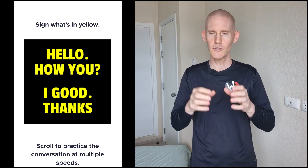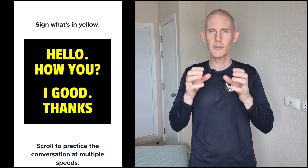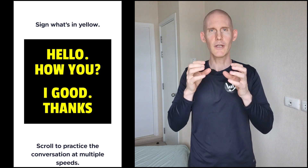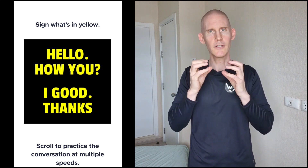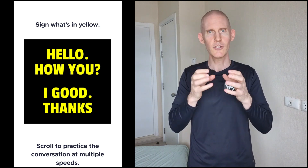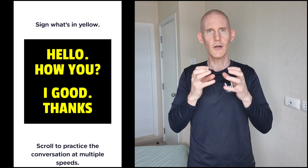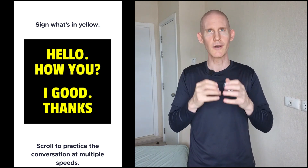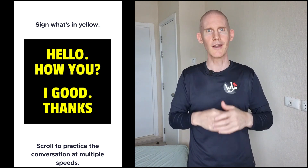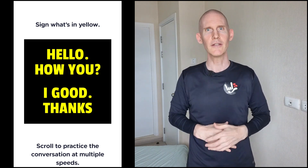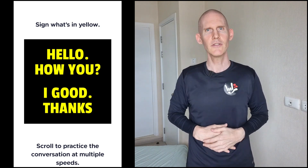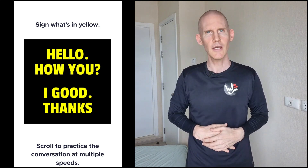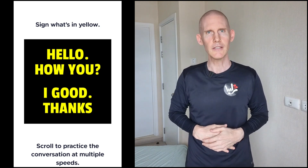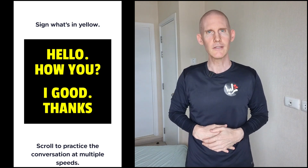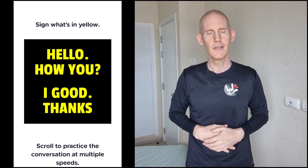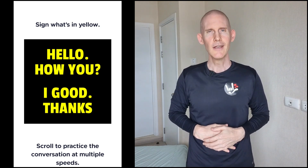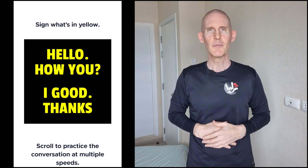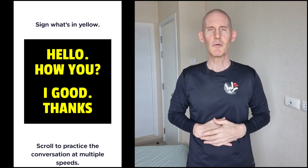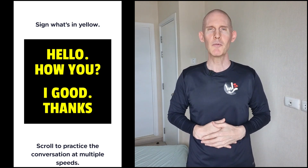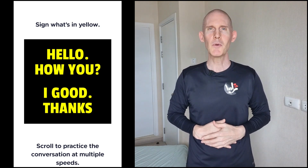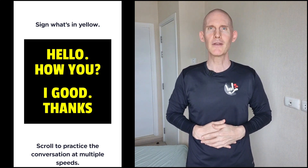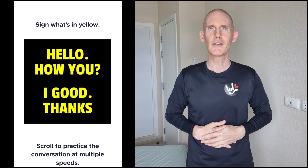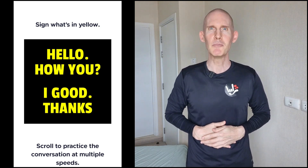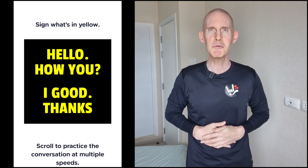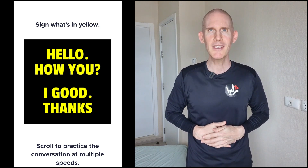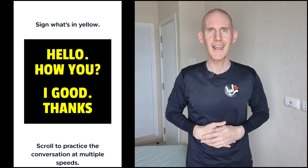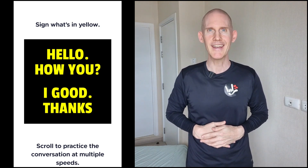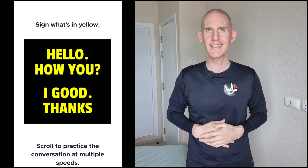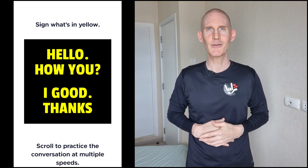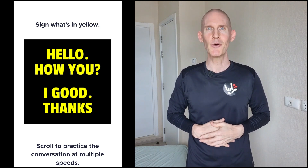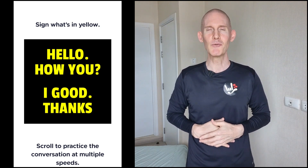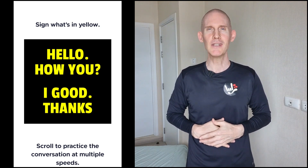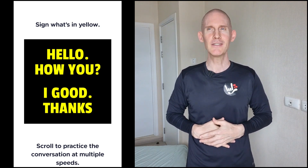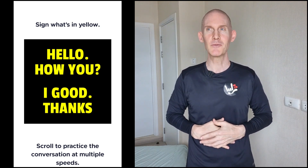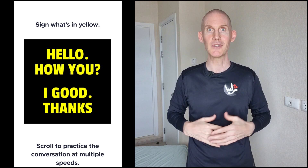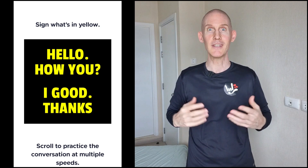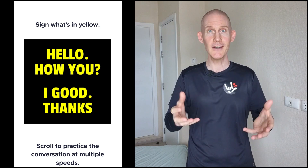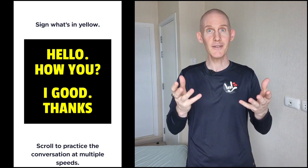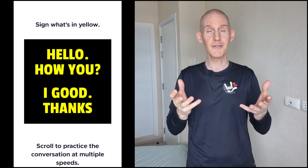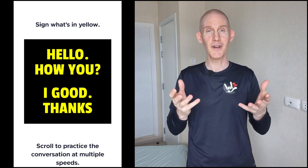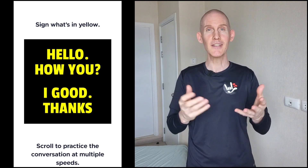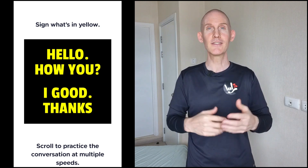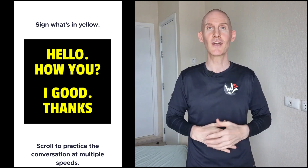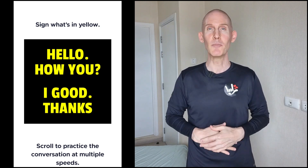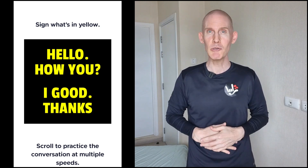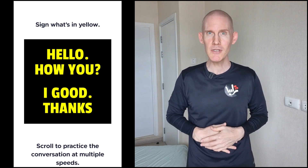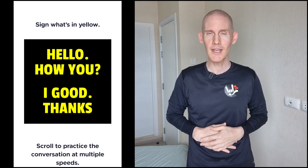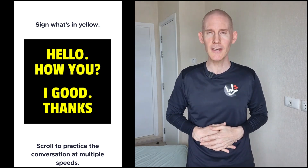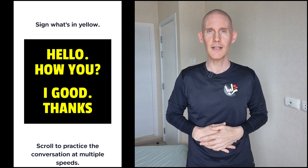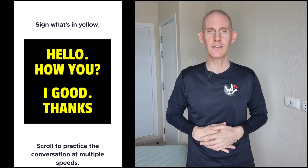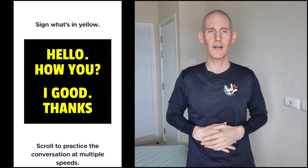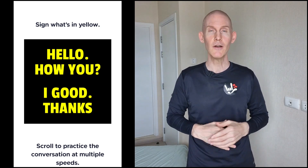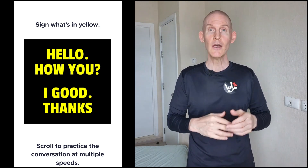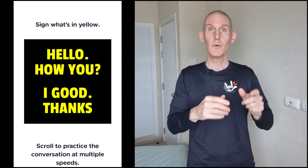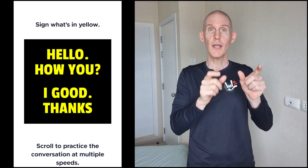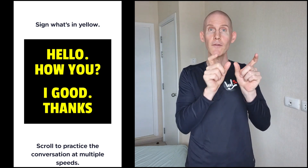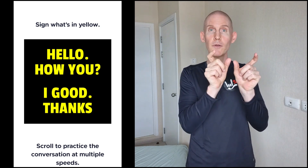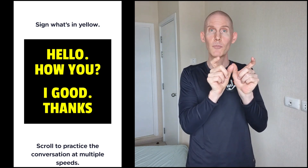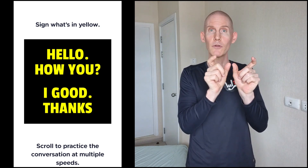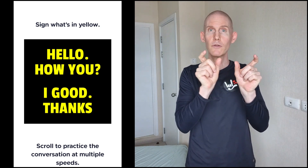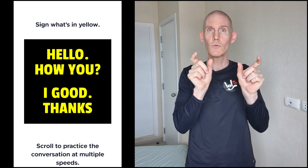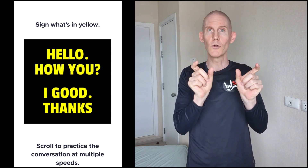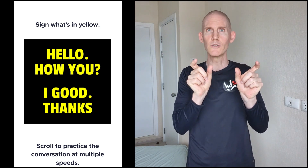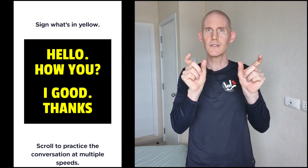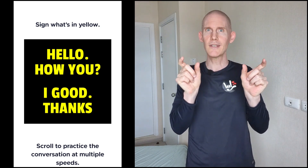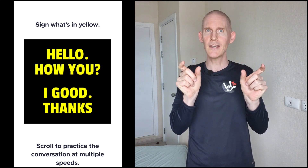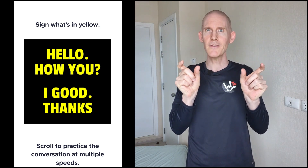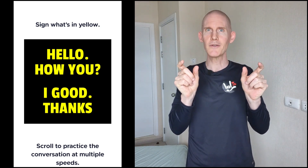beginners, and it's just like a chunk, and it's nice. But when we want to communicate, and that's the whole reason we're here, right, is to communicate in ASL, we have to